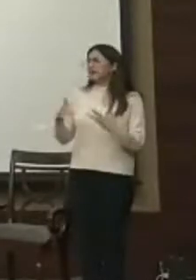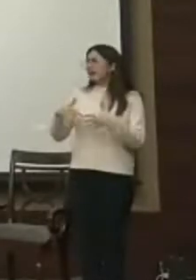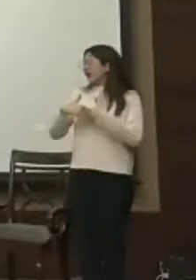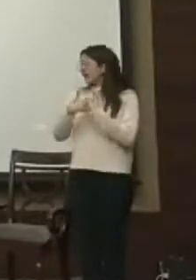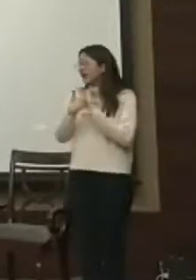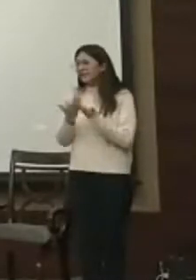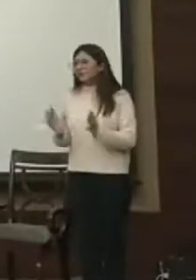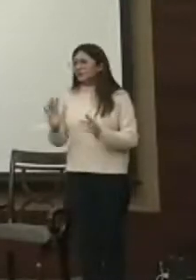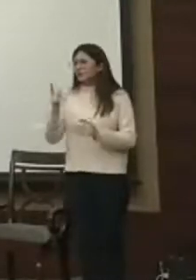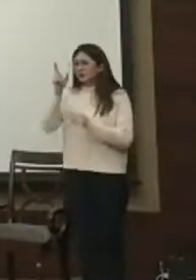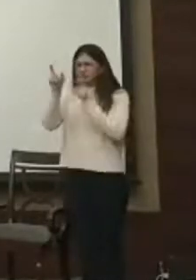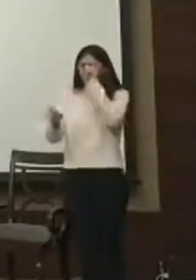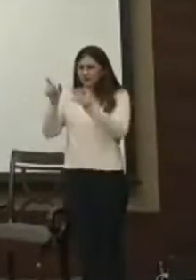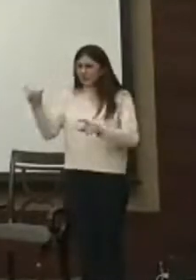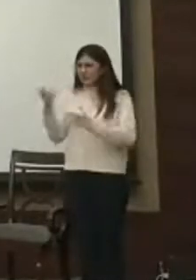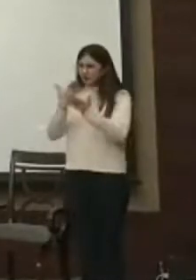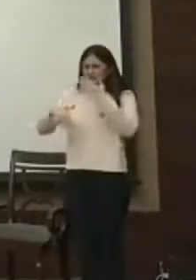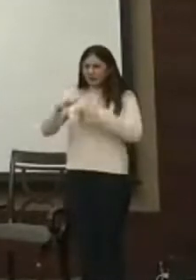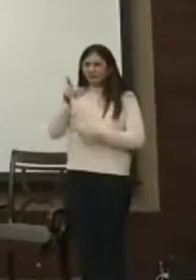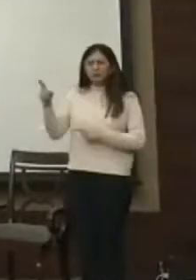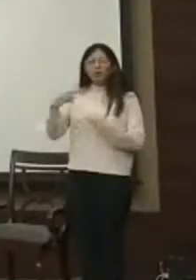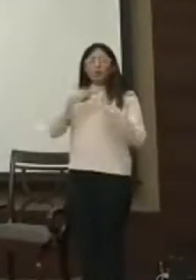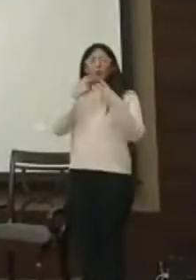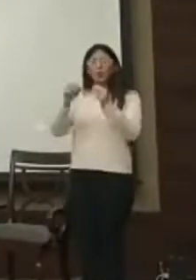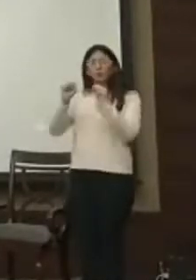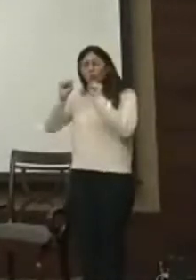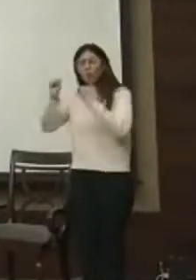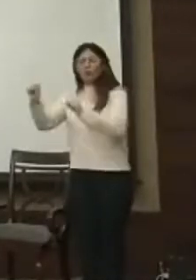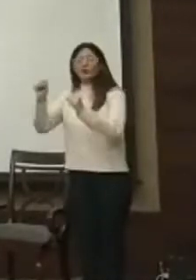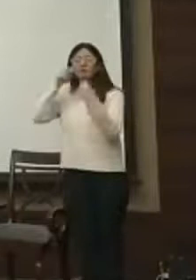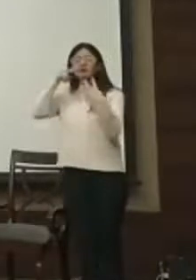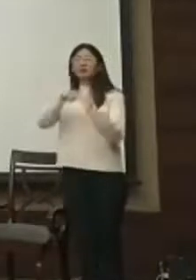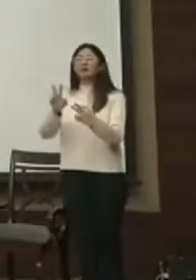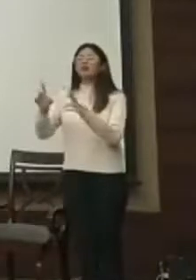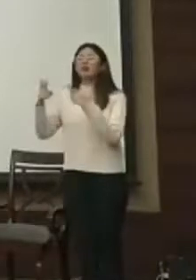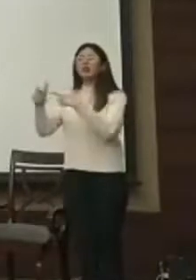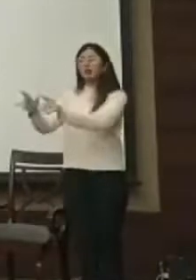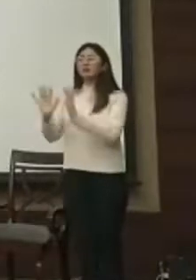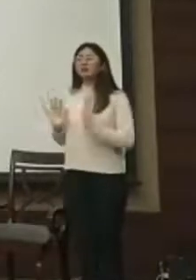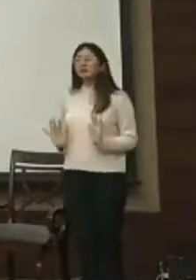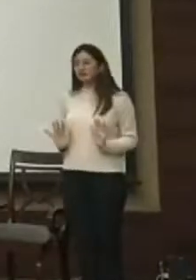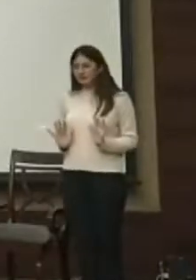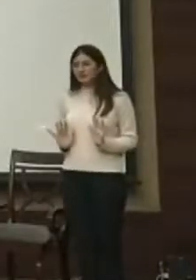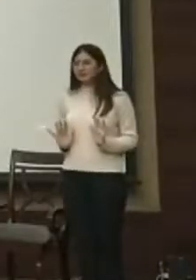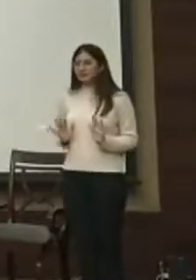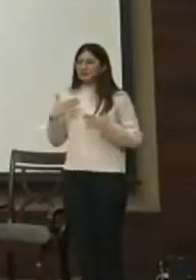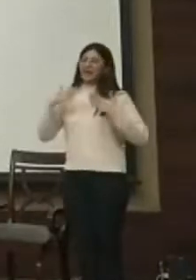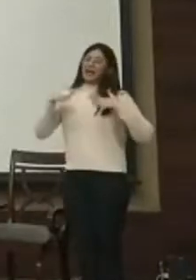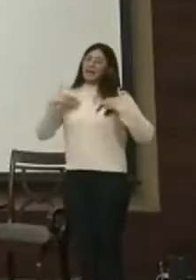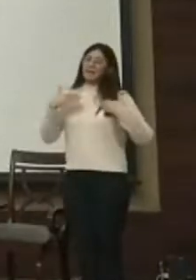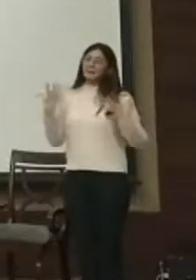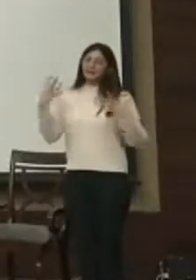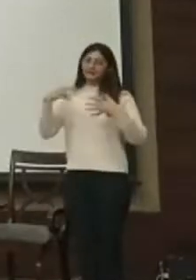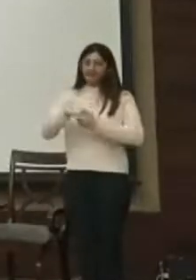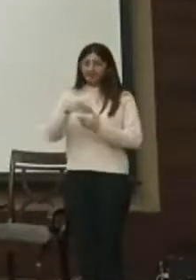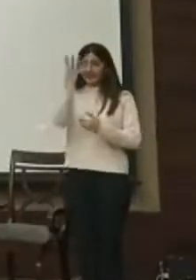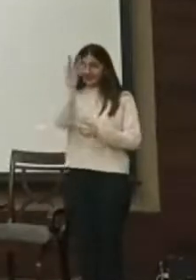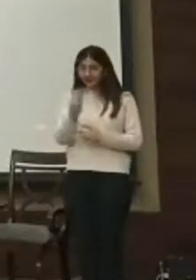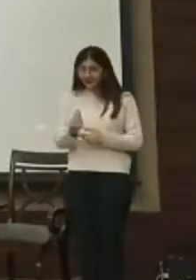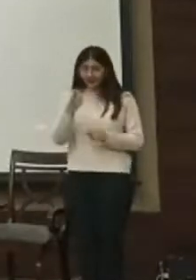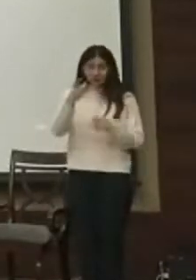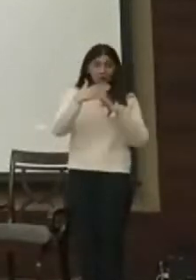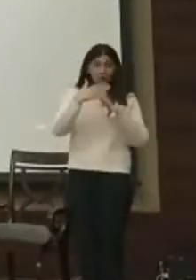one for persons with disabilities to voice their perspective. I'm happy to be a part of this evening and listen to your